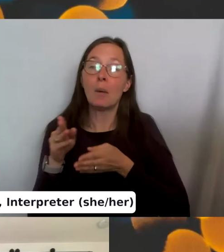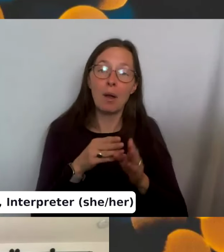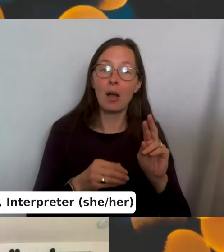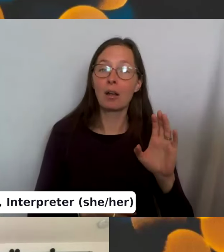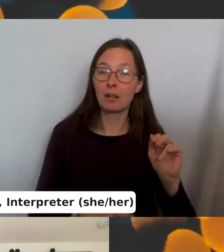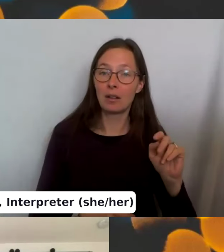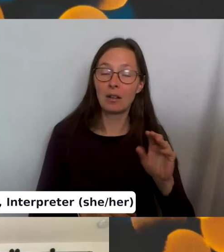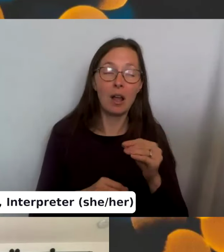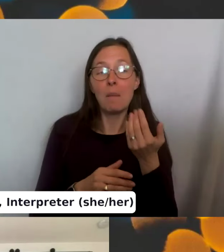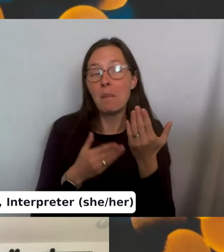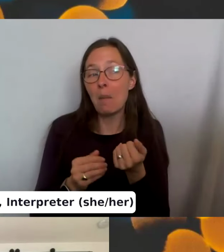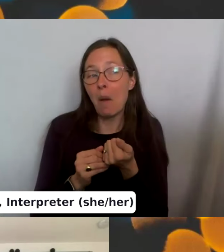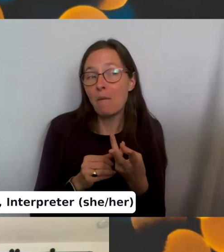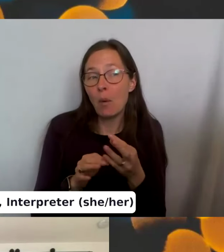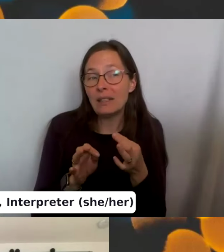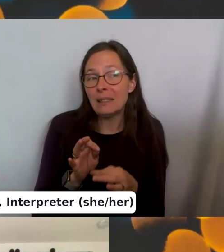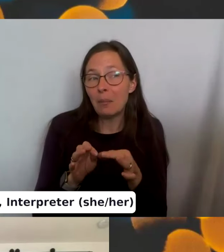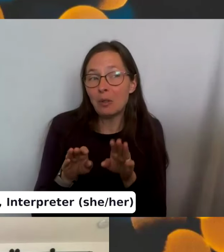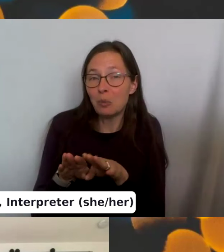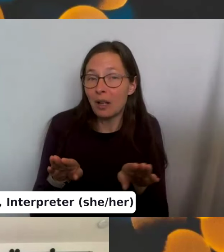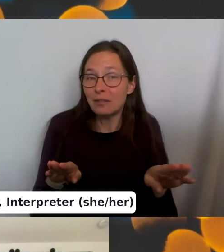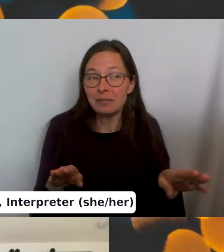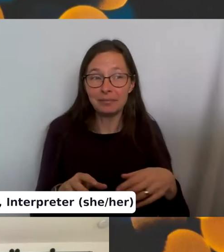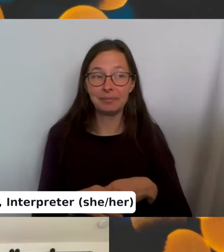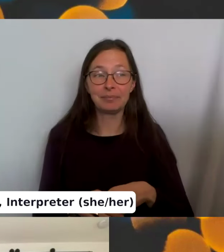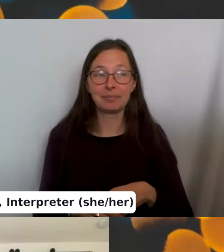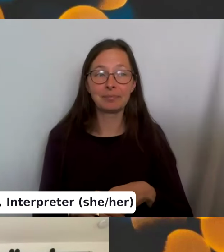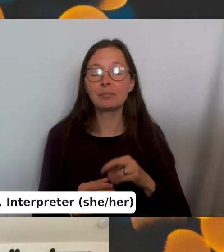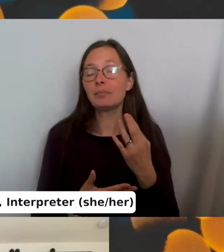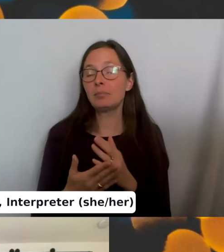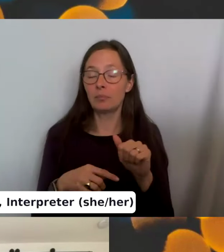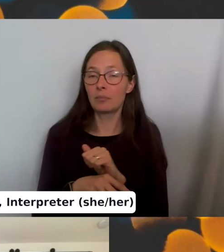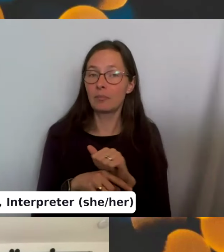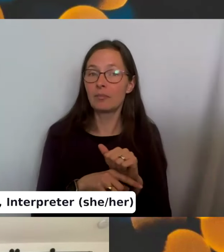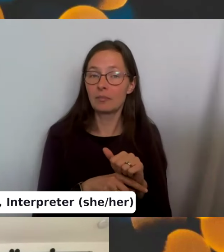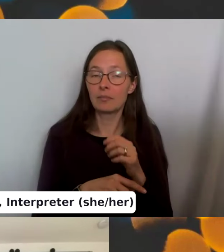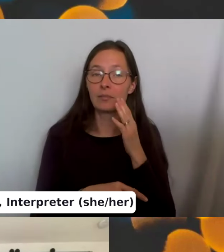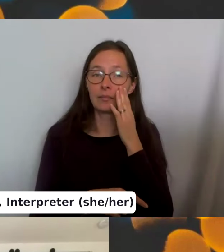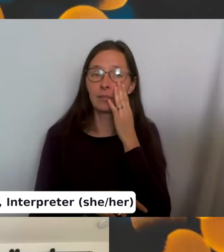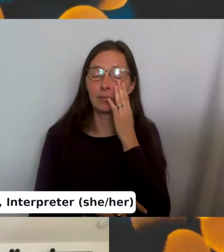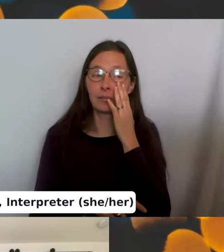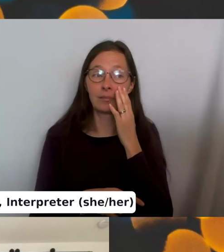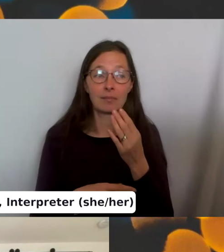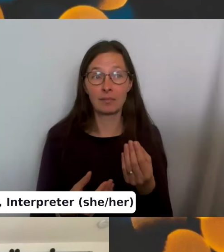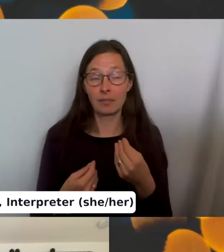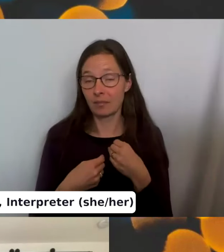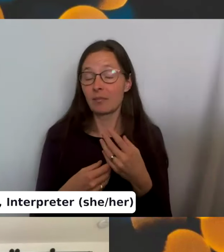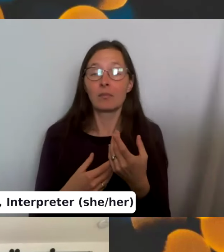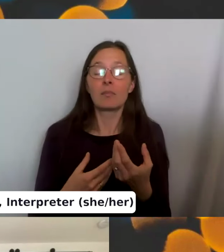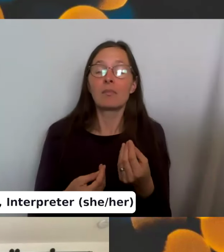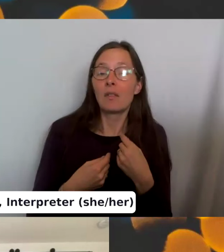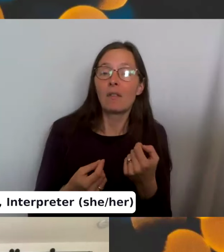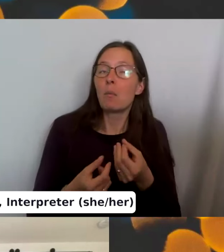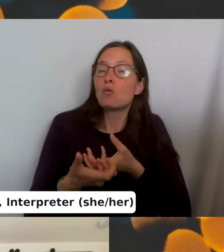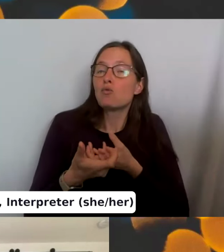simple spreads even, Jin, or some practices that, give you a little bit more trust and relationship with your